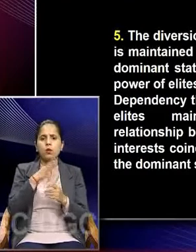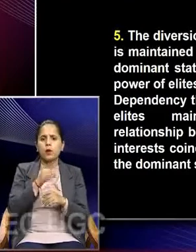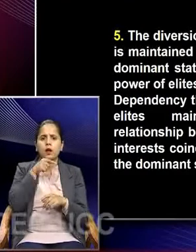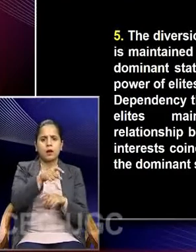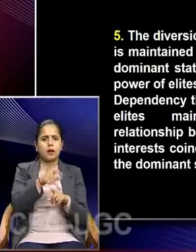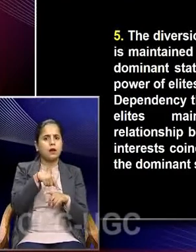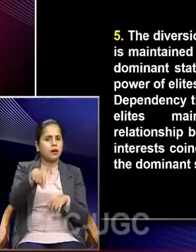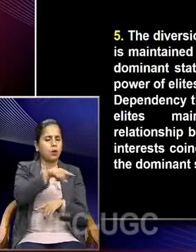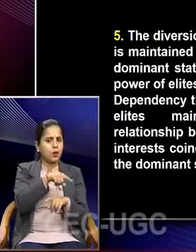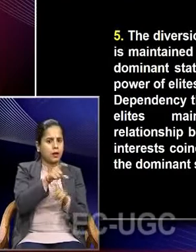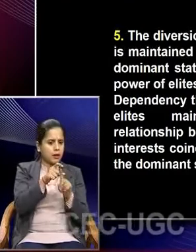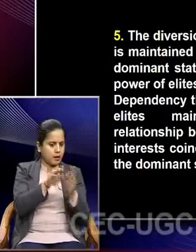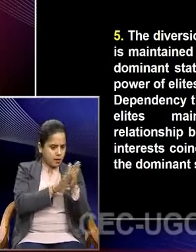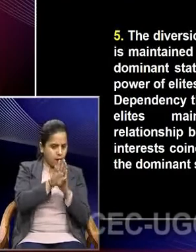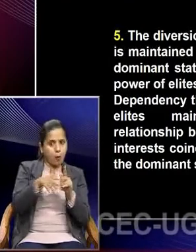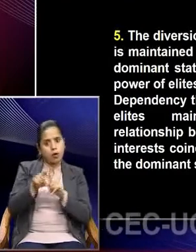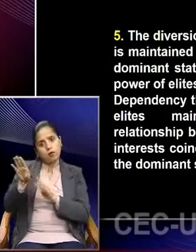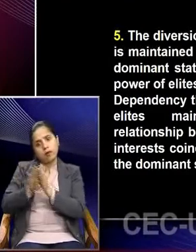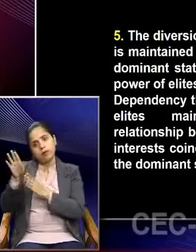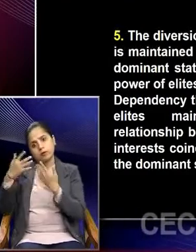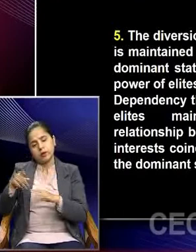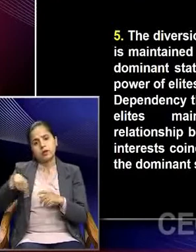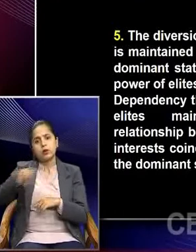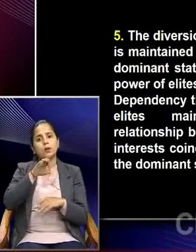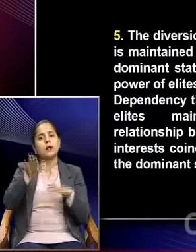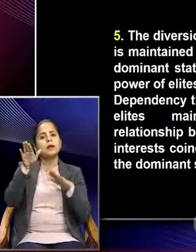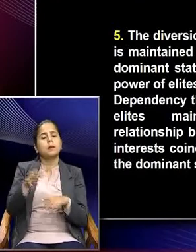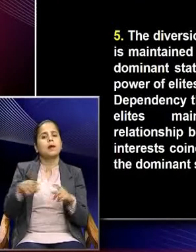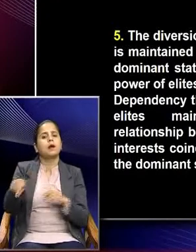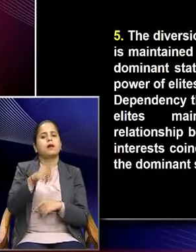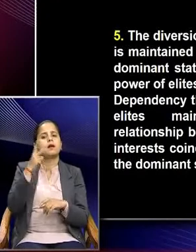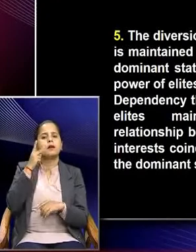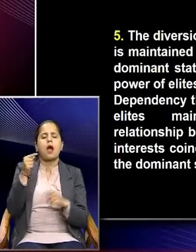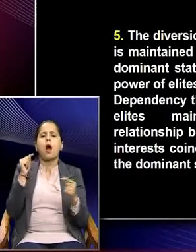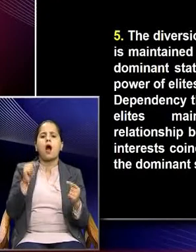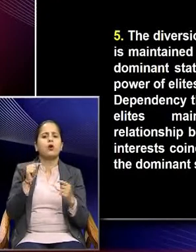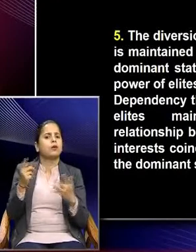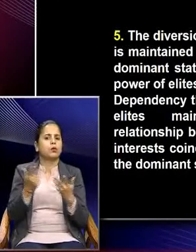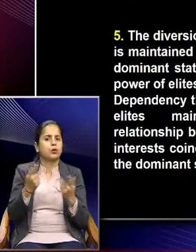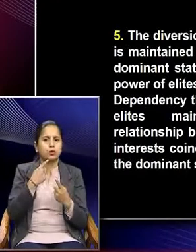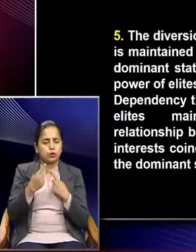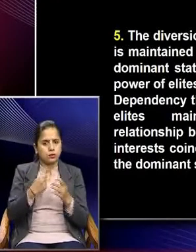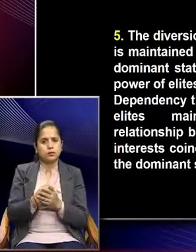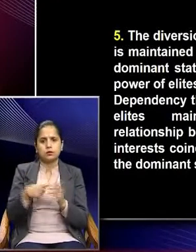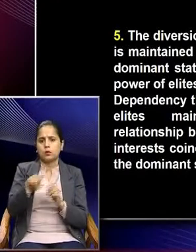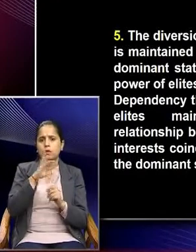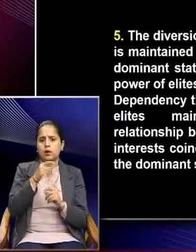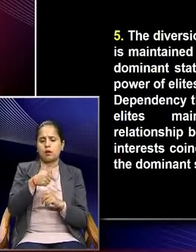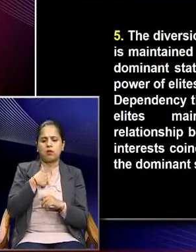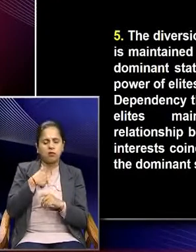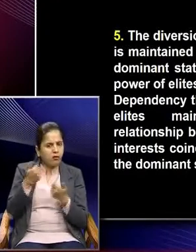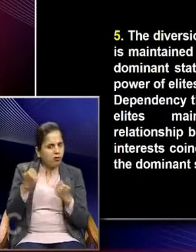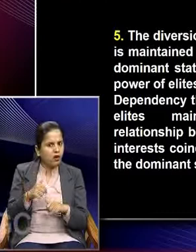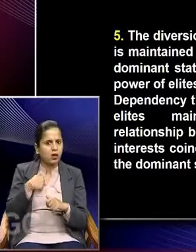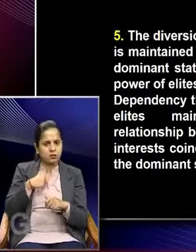underdeveloping countries or in dependent states, generally the argument is that they are not able to